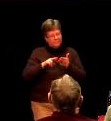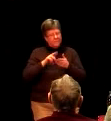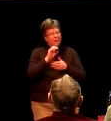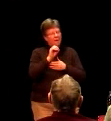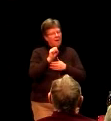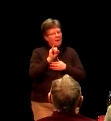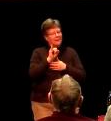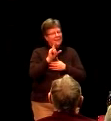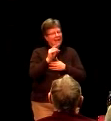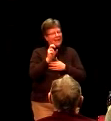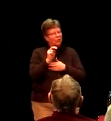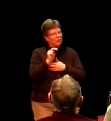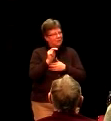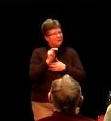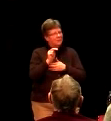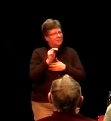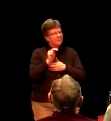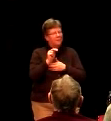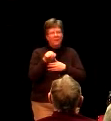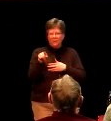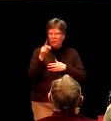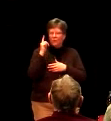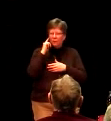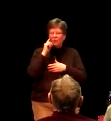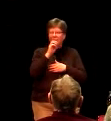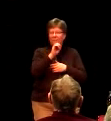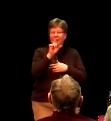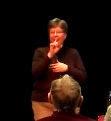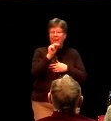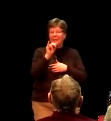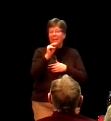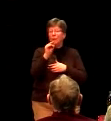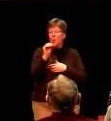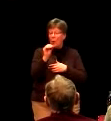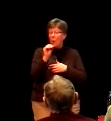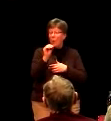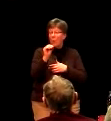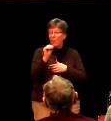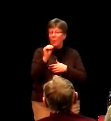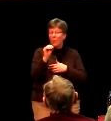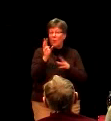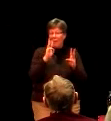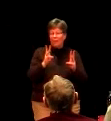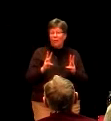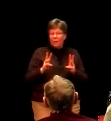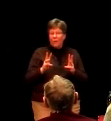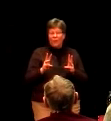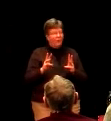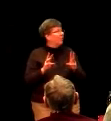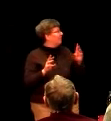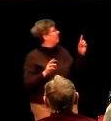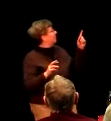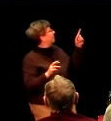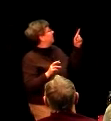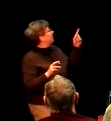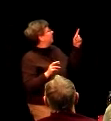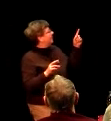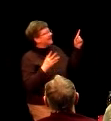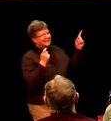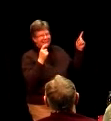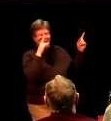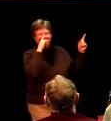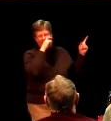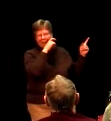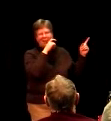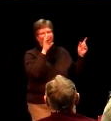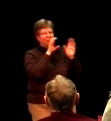And you probably have all heard of the El Nino. this is a kind of complicated diagram